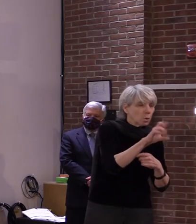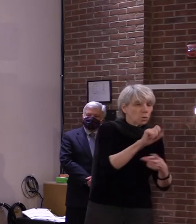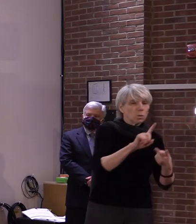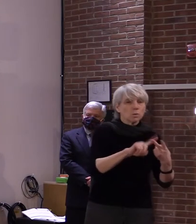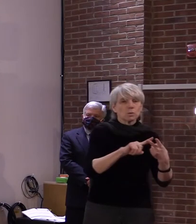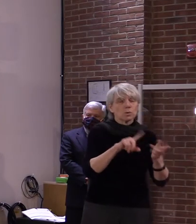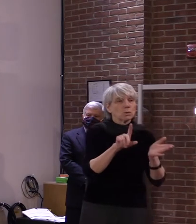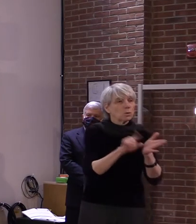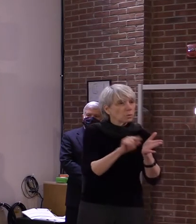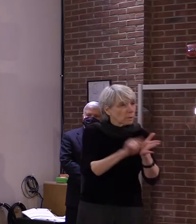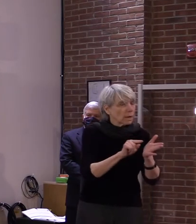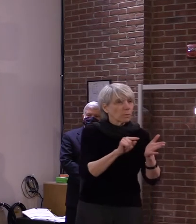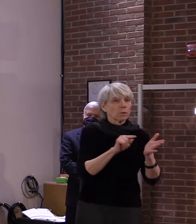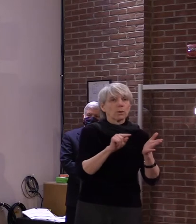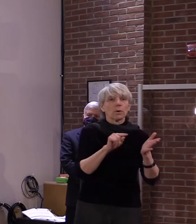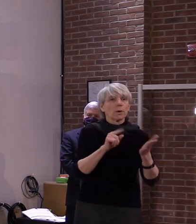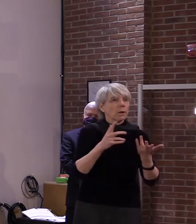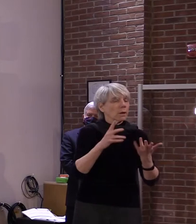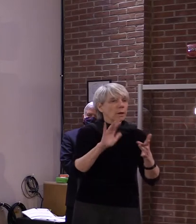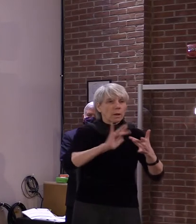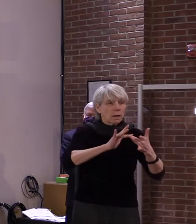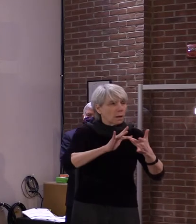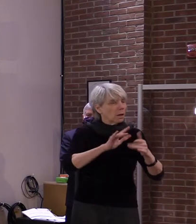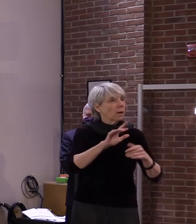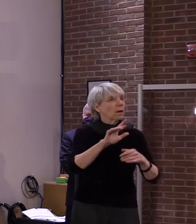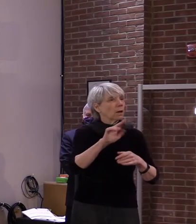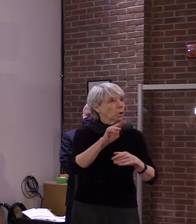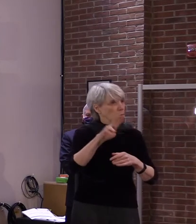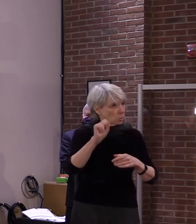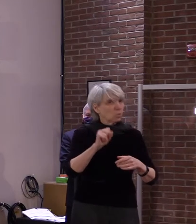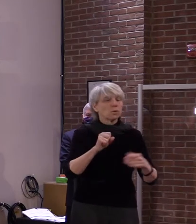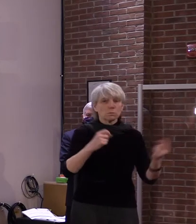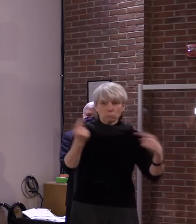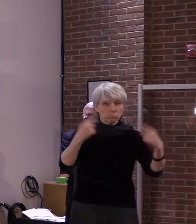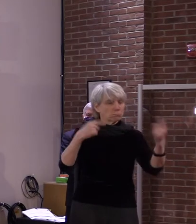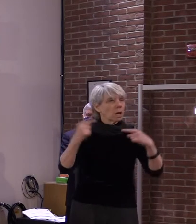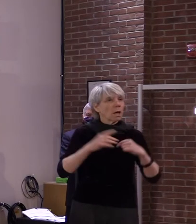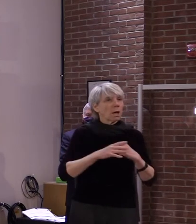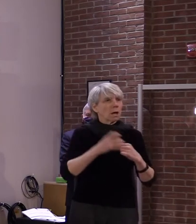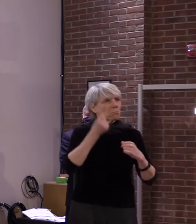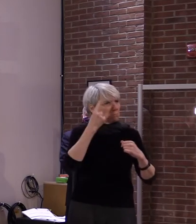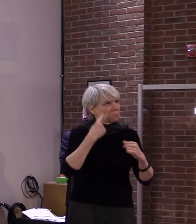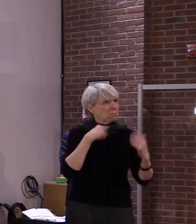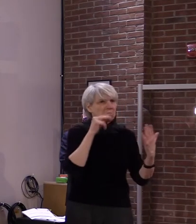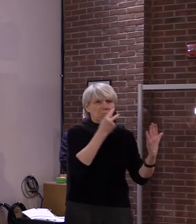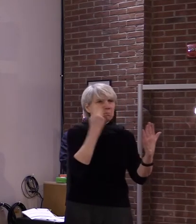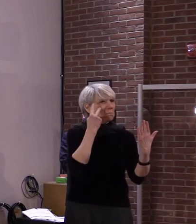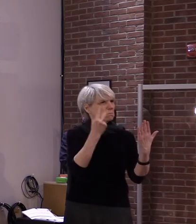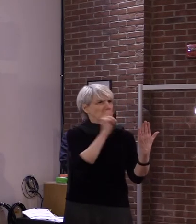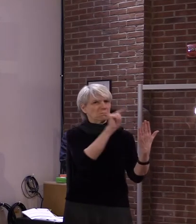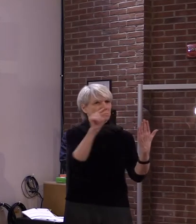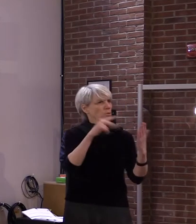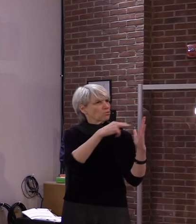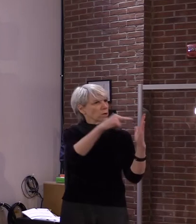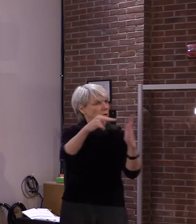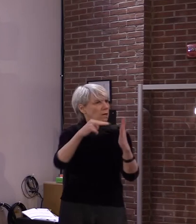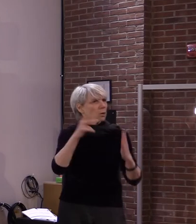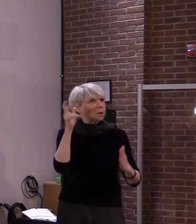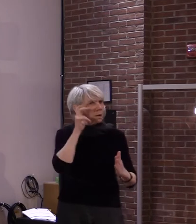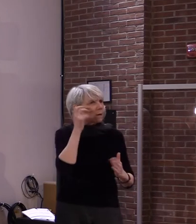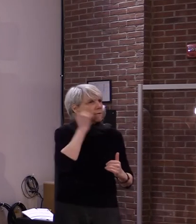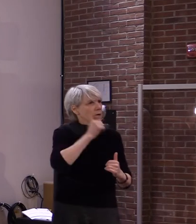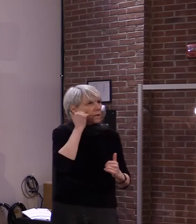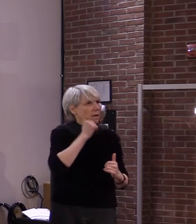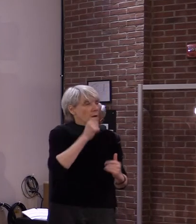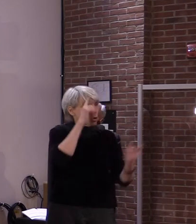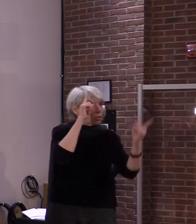and and as well as those online we see every day we may not agree with everything uh in in terms of of how you present what